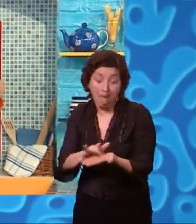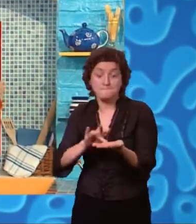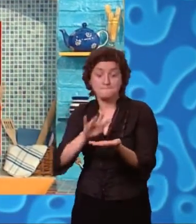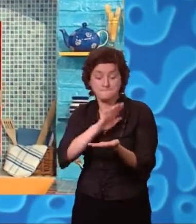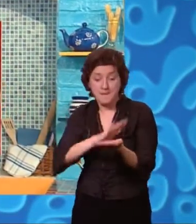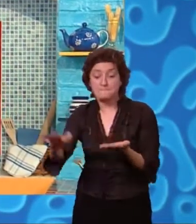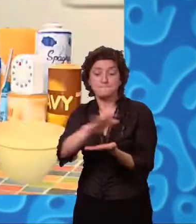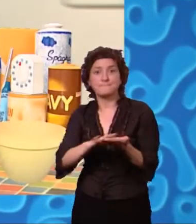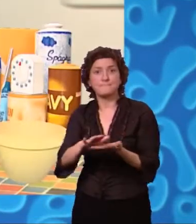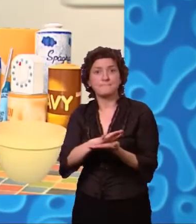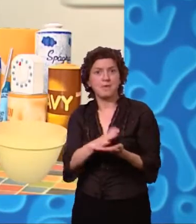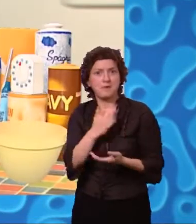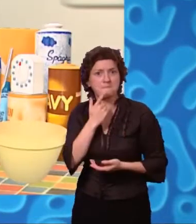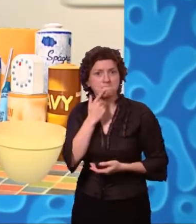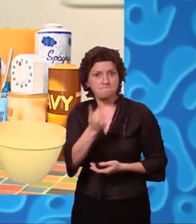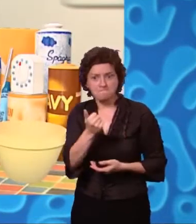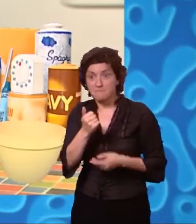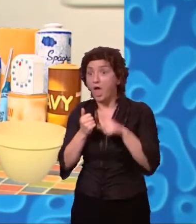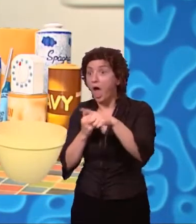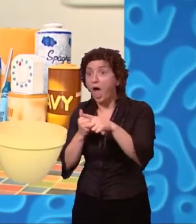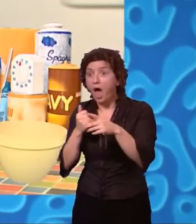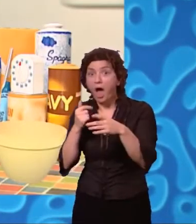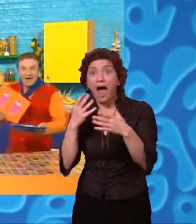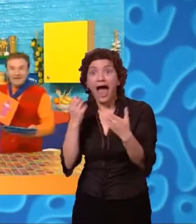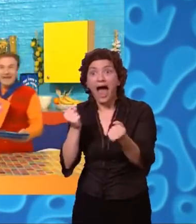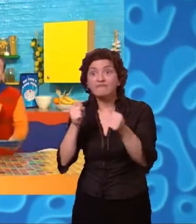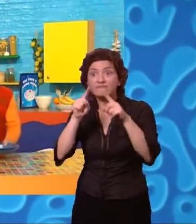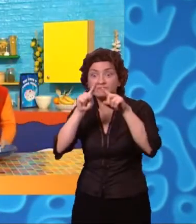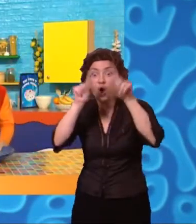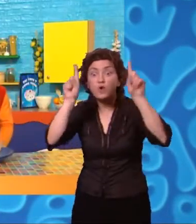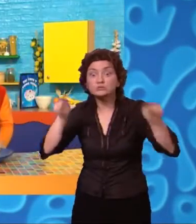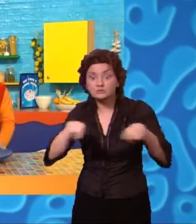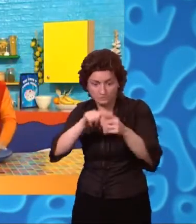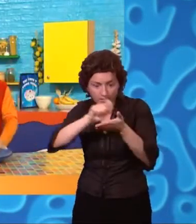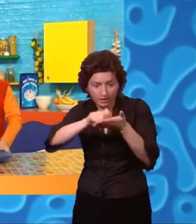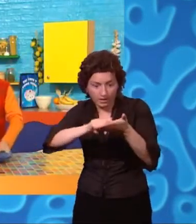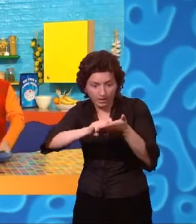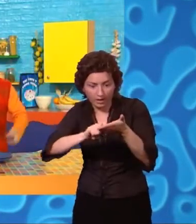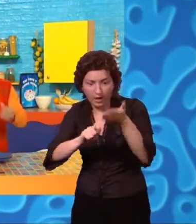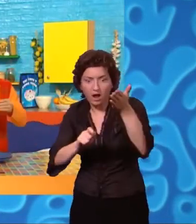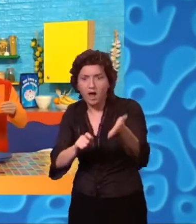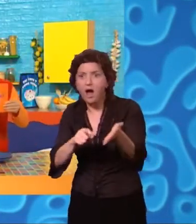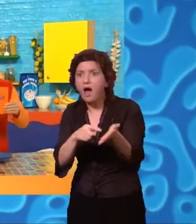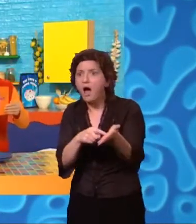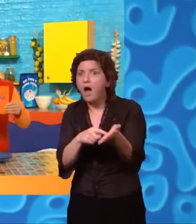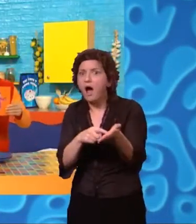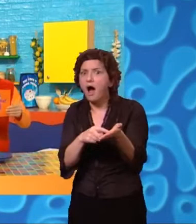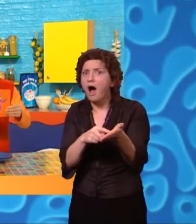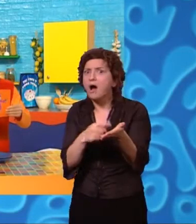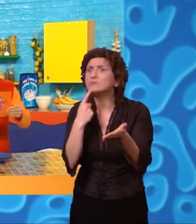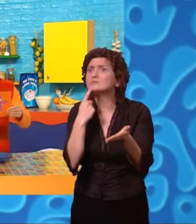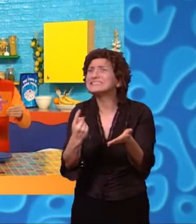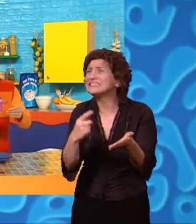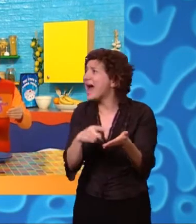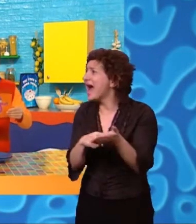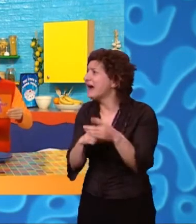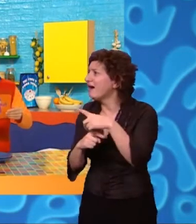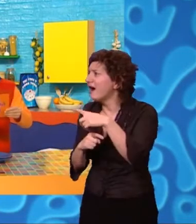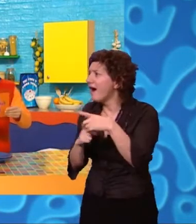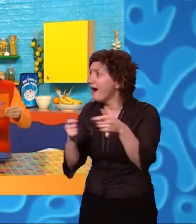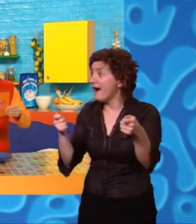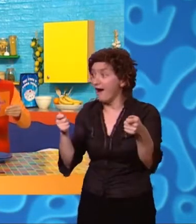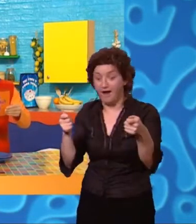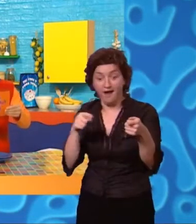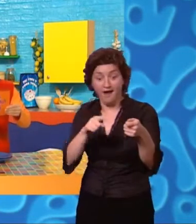they've left a note. Well, what does it say? What does it say? Let's see, shall we? It says, Dear Big Cook Ben and Little